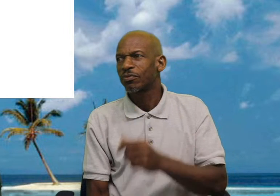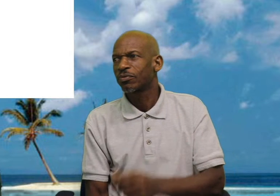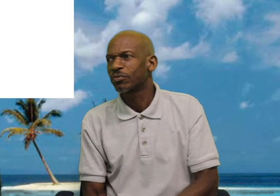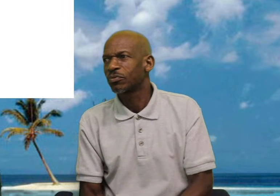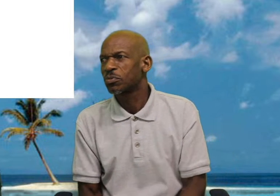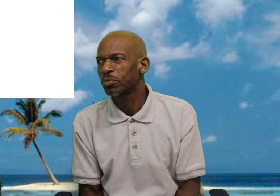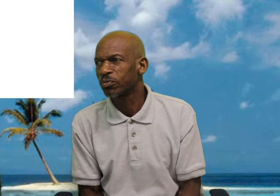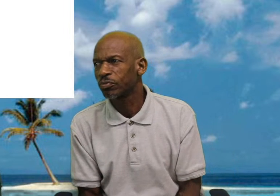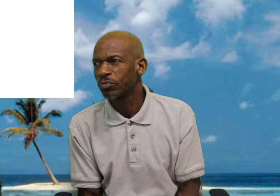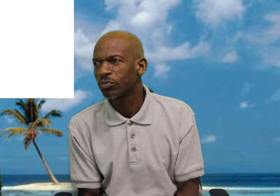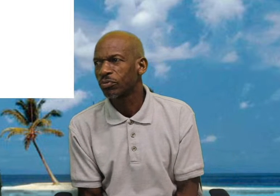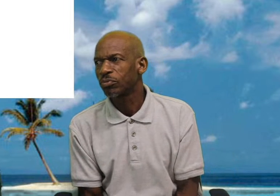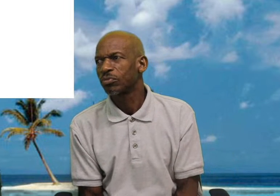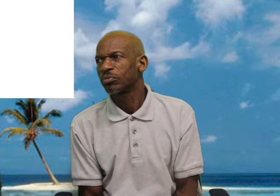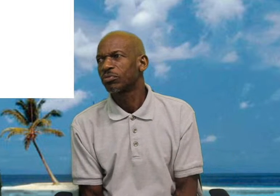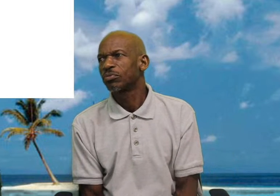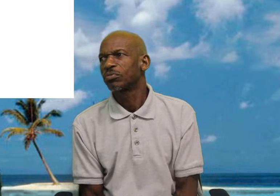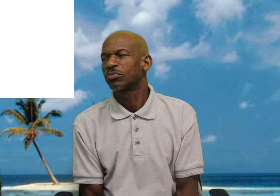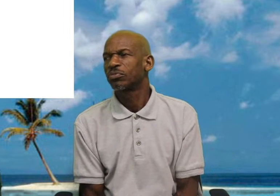going